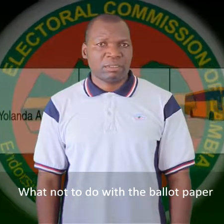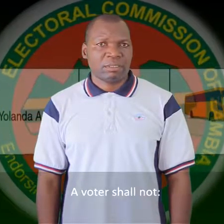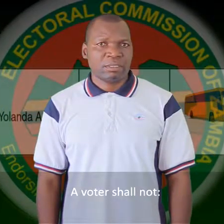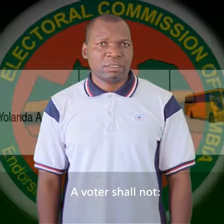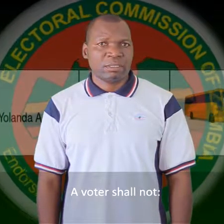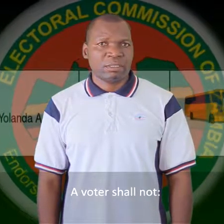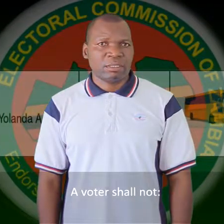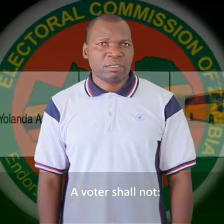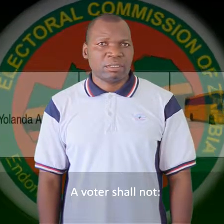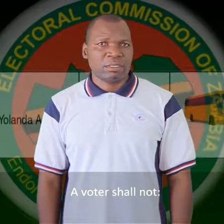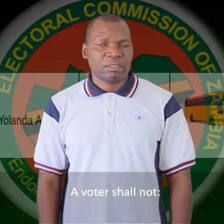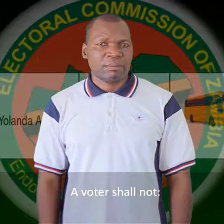A voter shall not